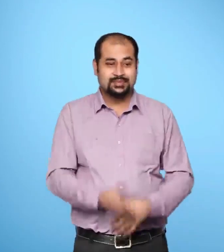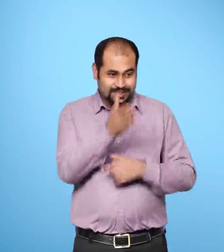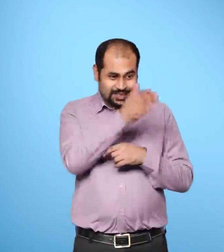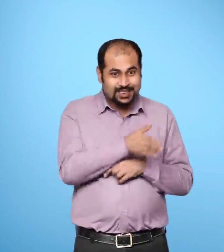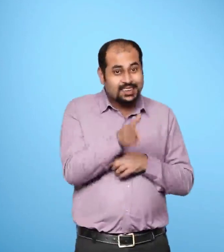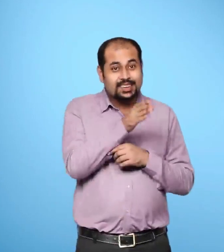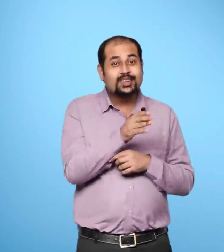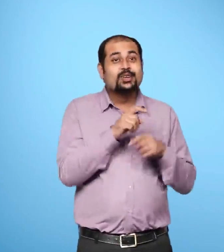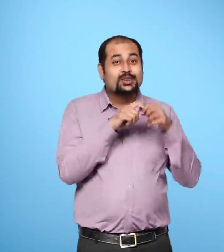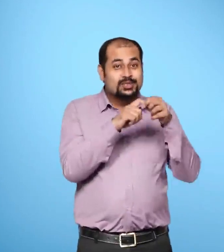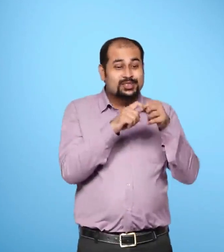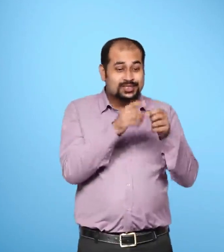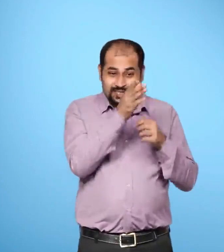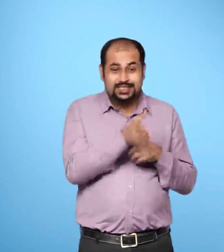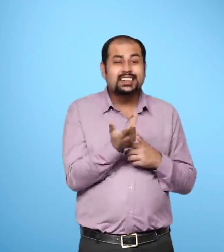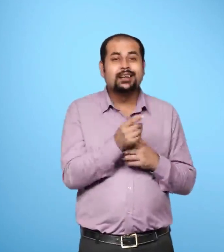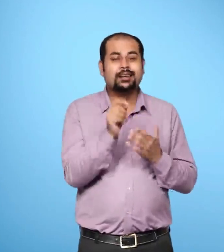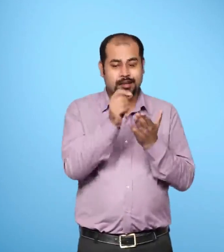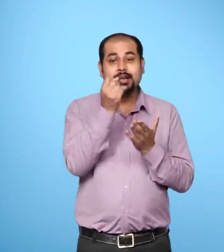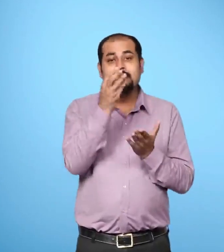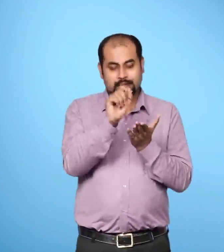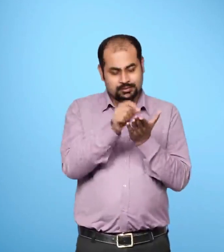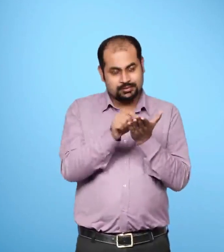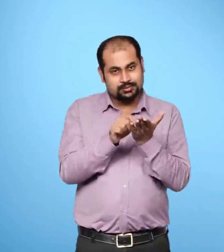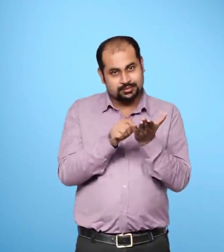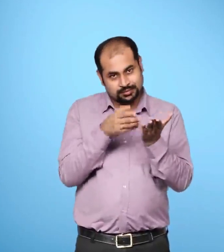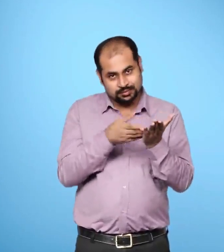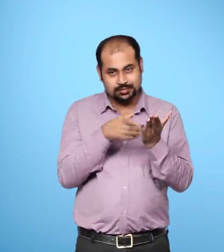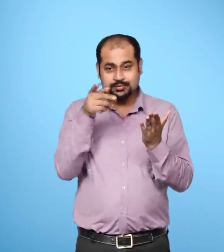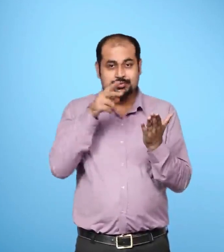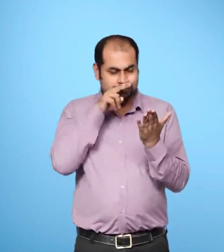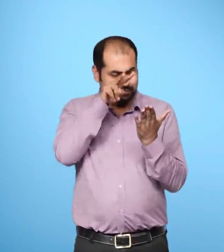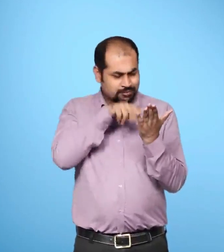Now you write these and also say them aloud.